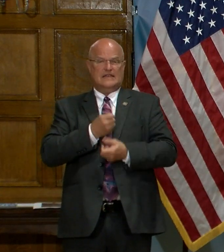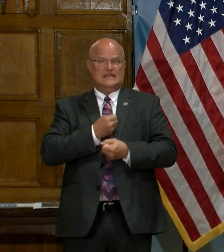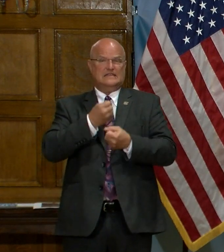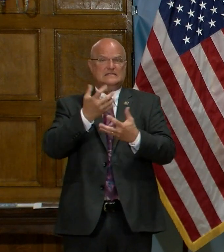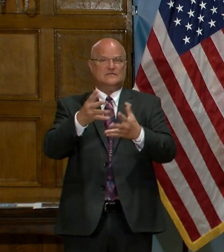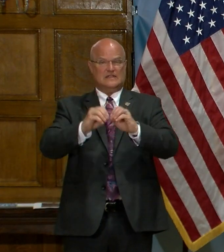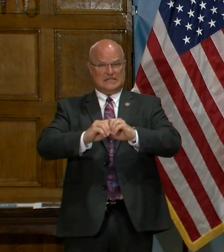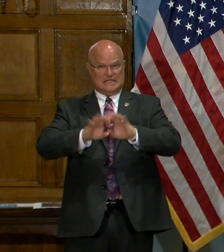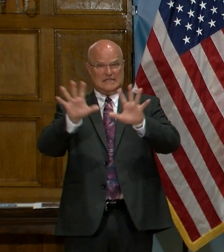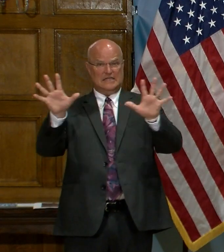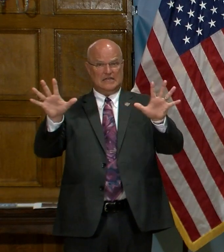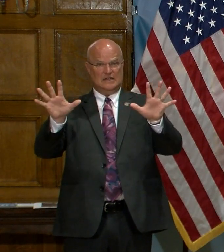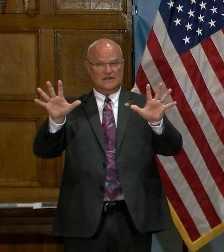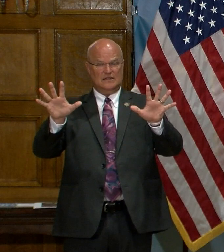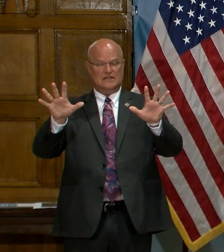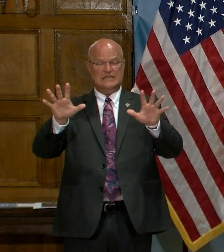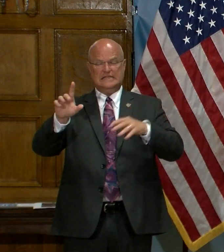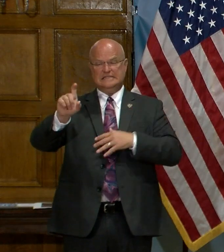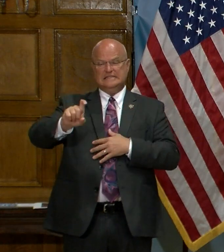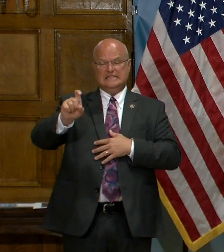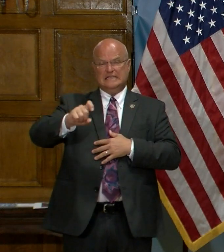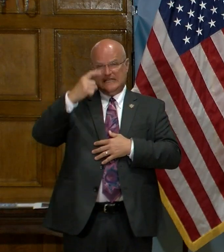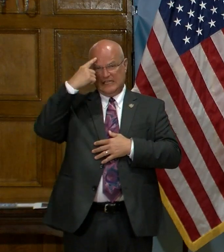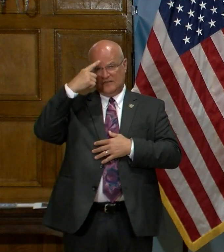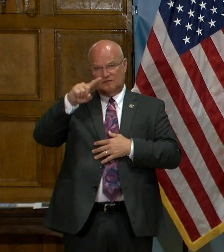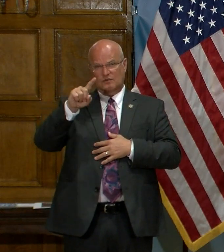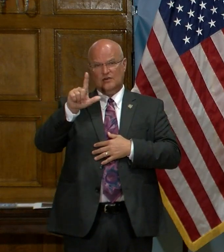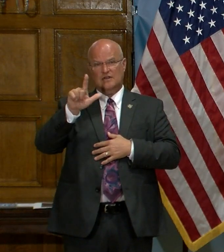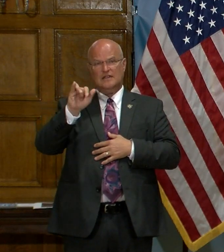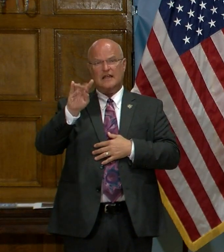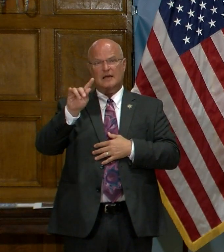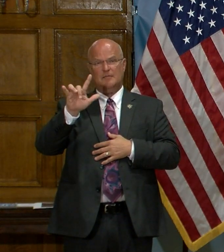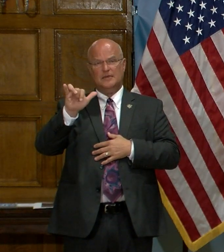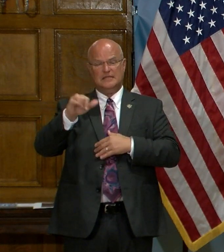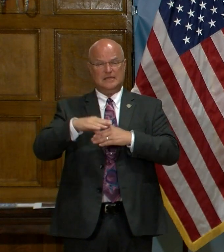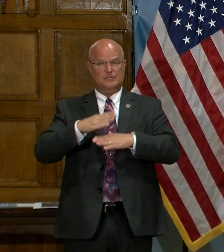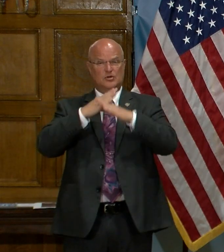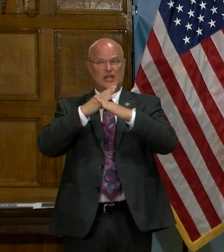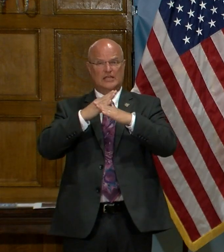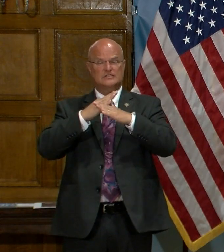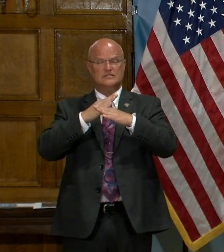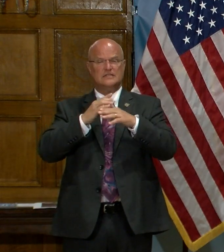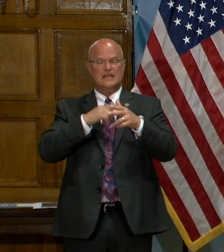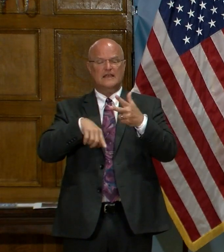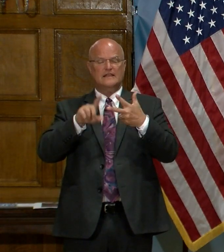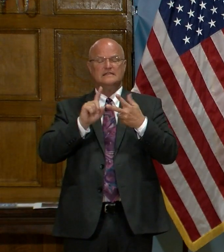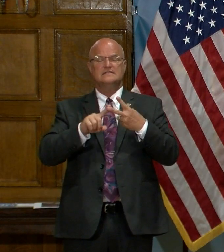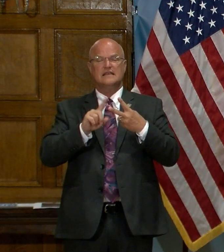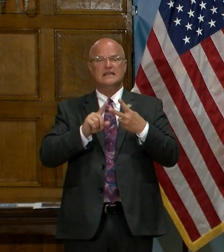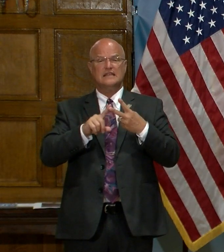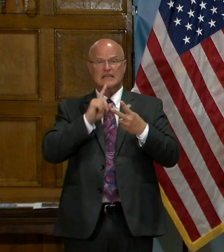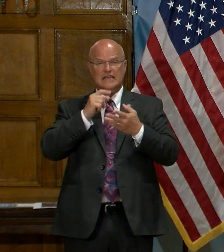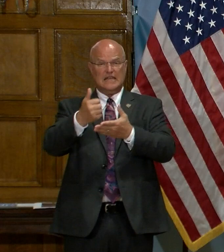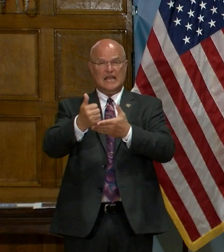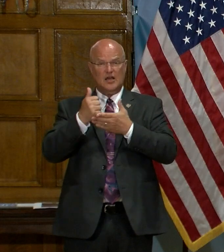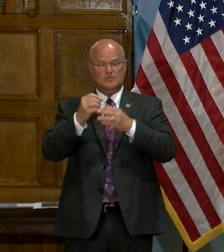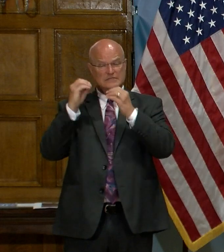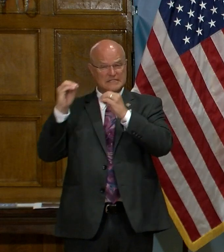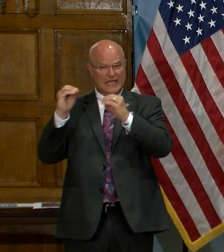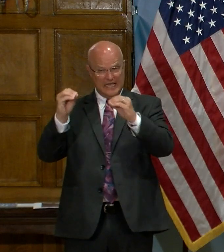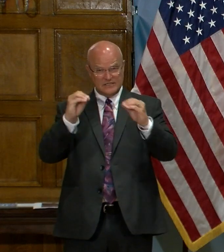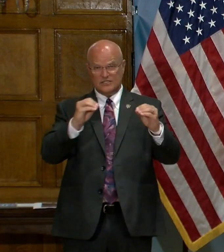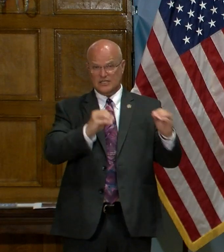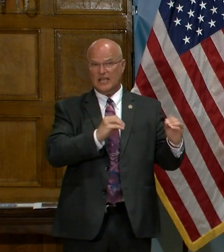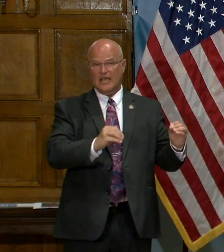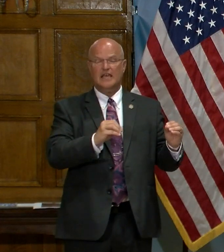express very clearly the high level of need for liability protection. And then secondly, it helps to